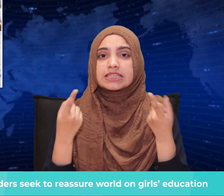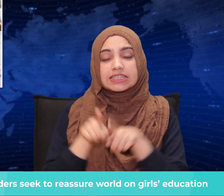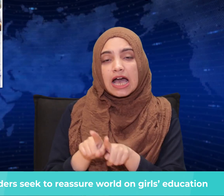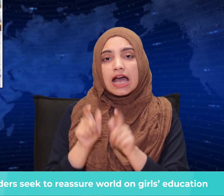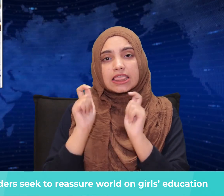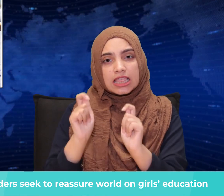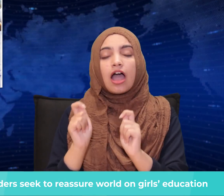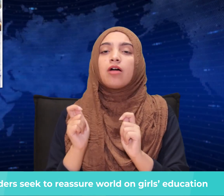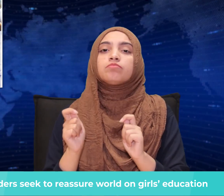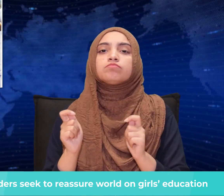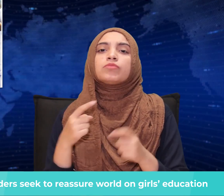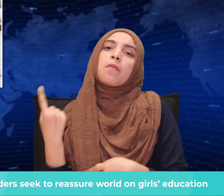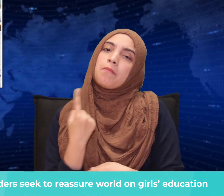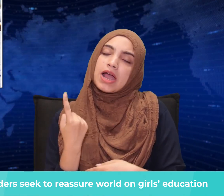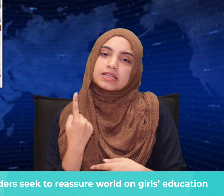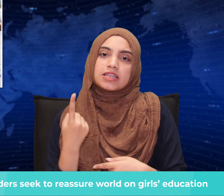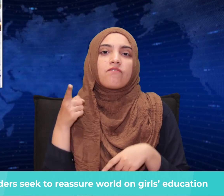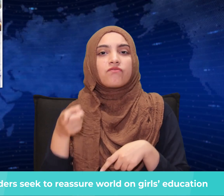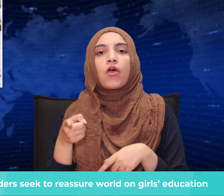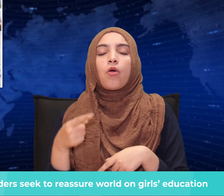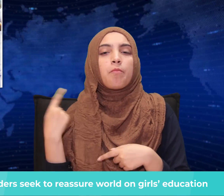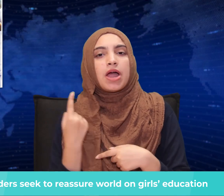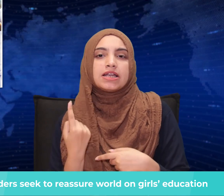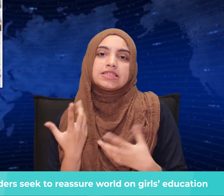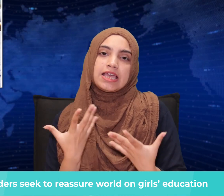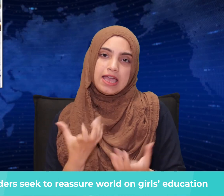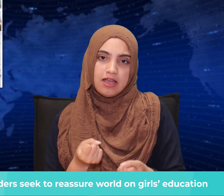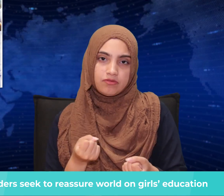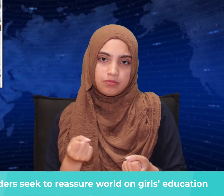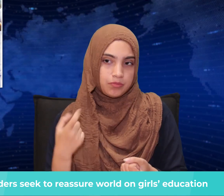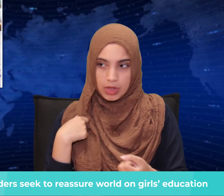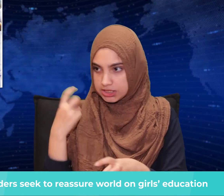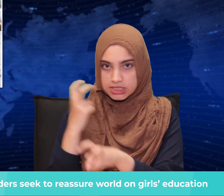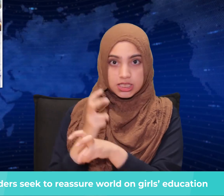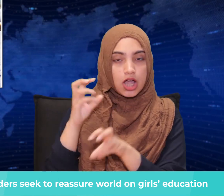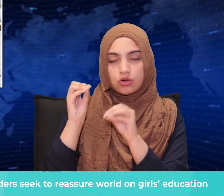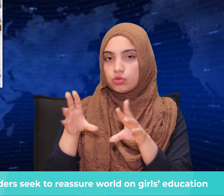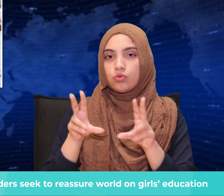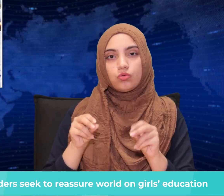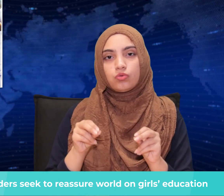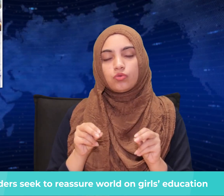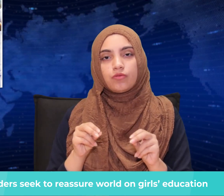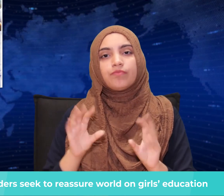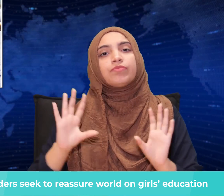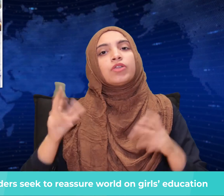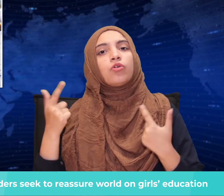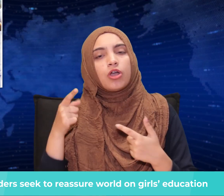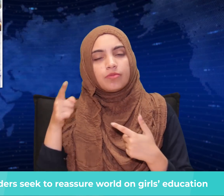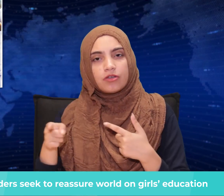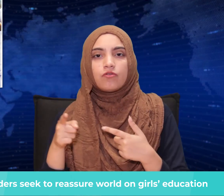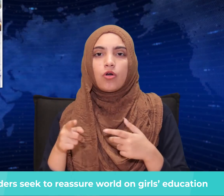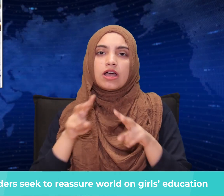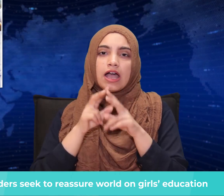work independently as long as it follows Afghan norms, traditions, and Islamic Sharia.